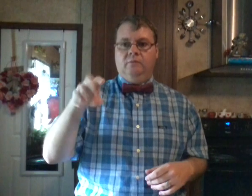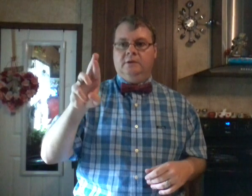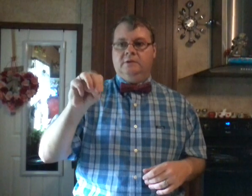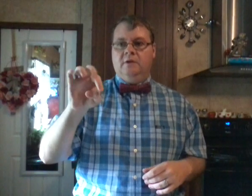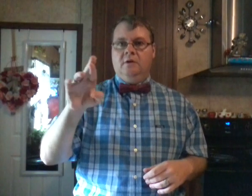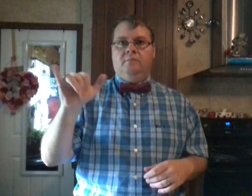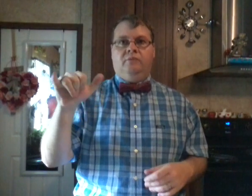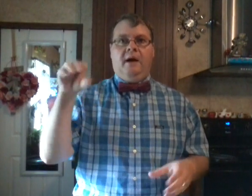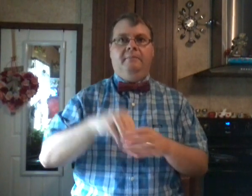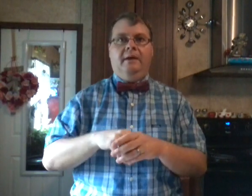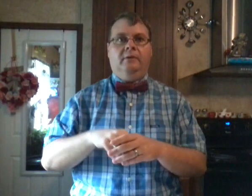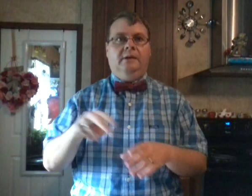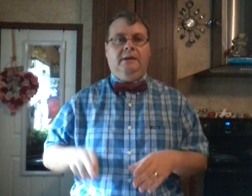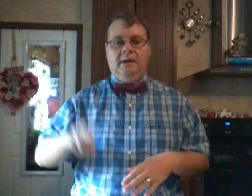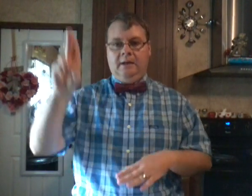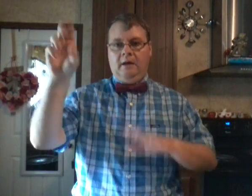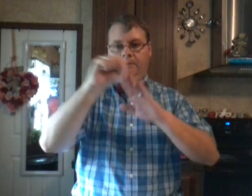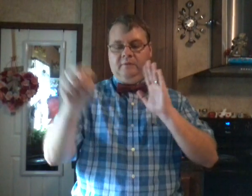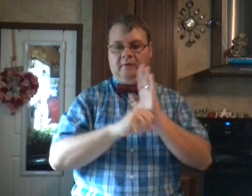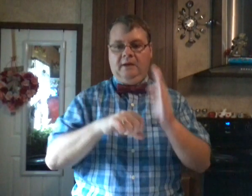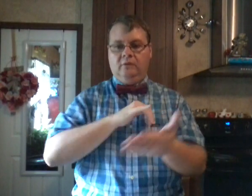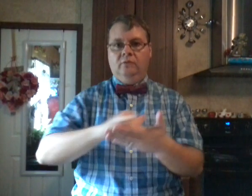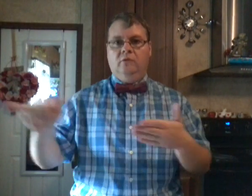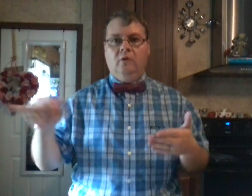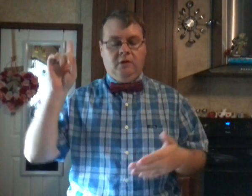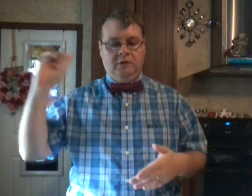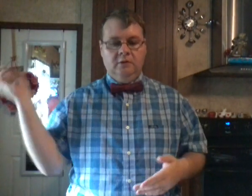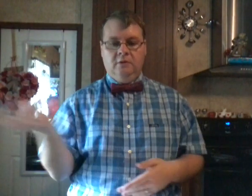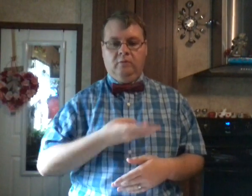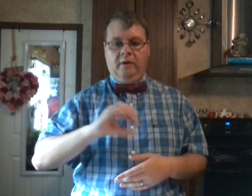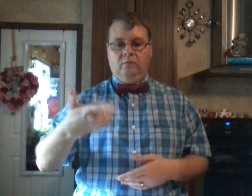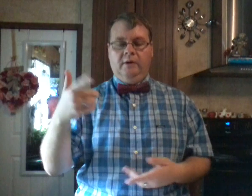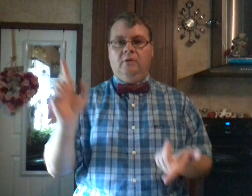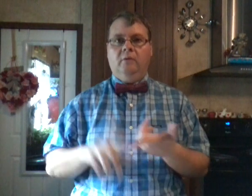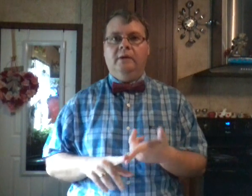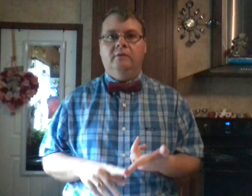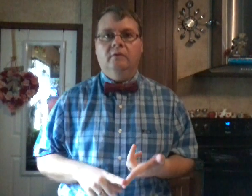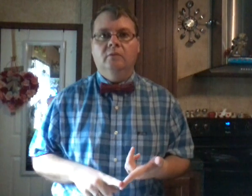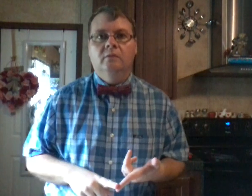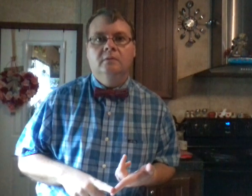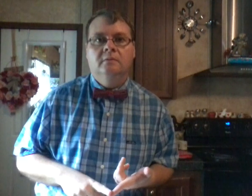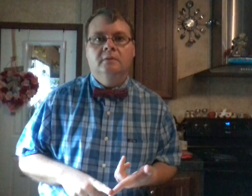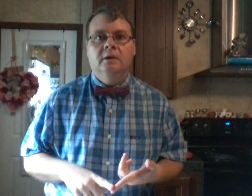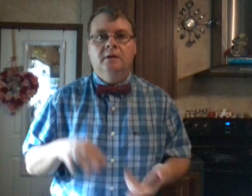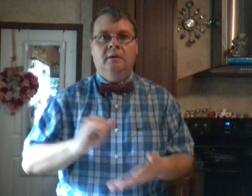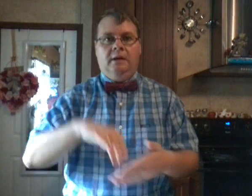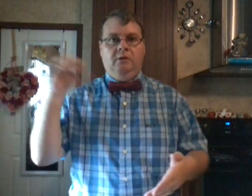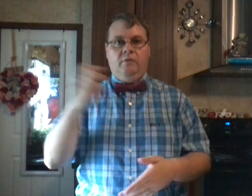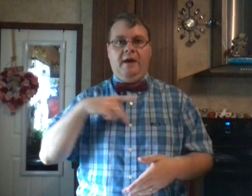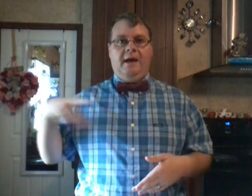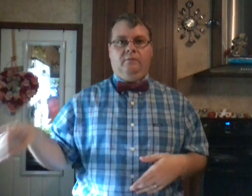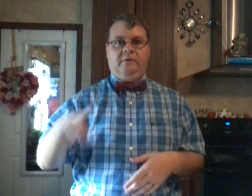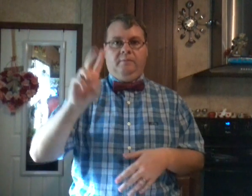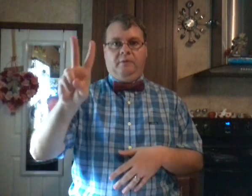was primarily in upstate New York where we're going to. And, you know, that was a